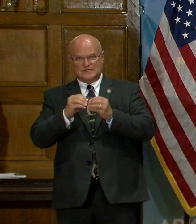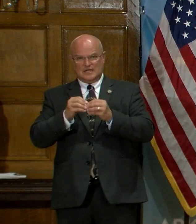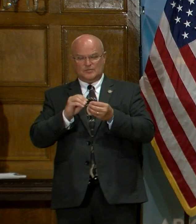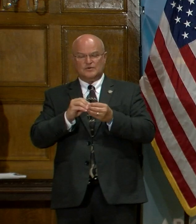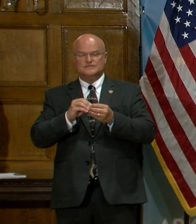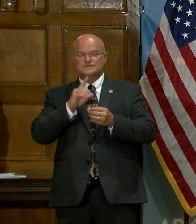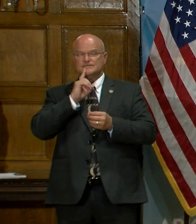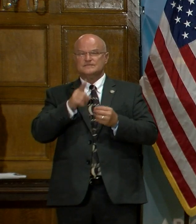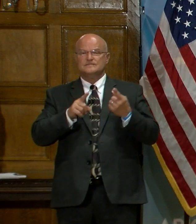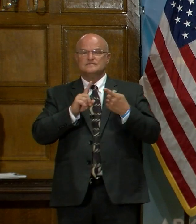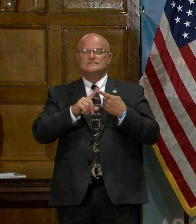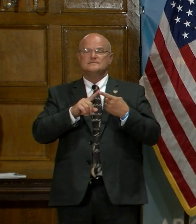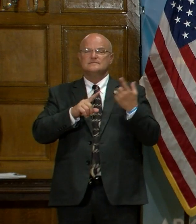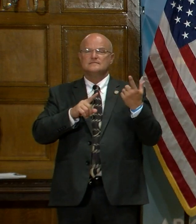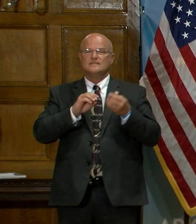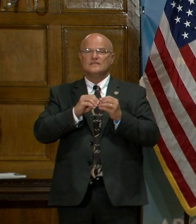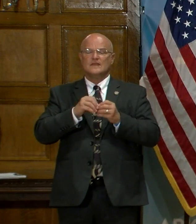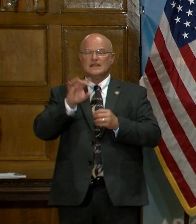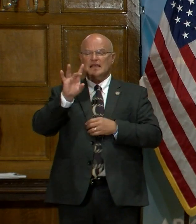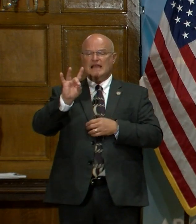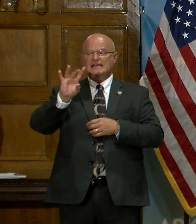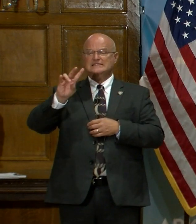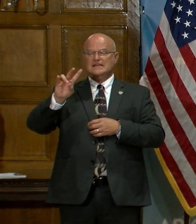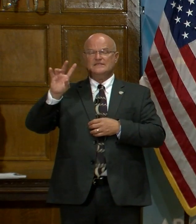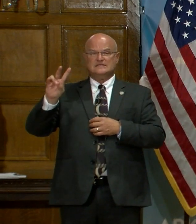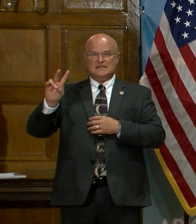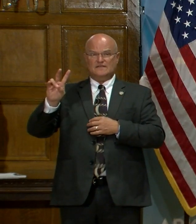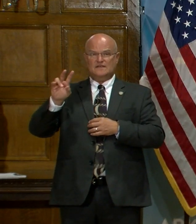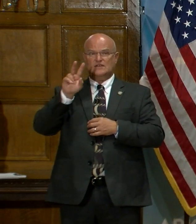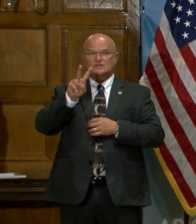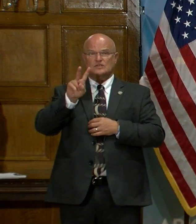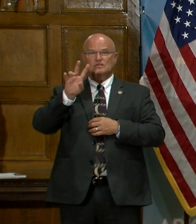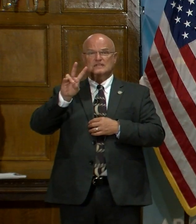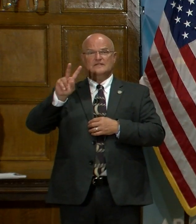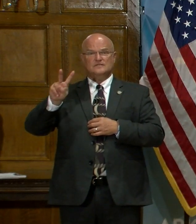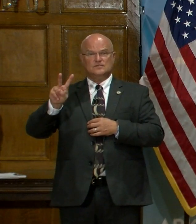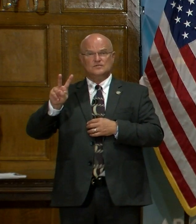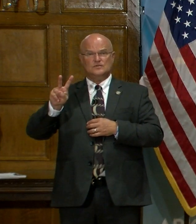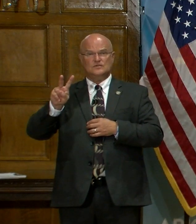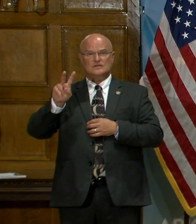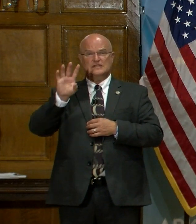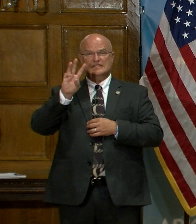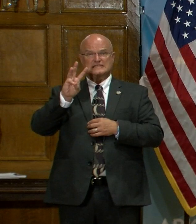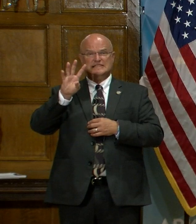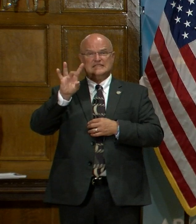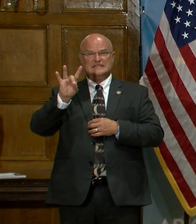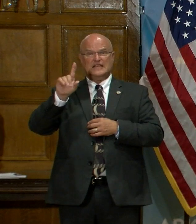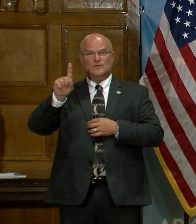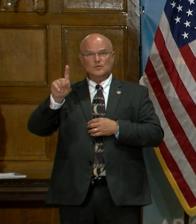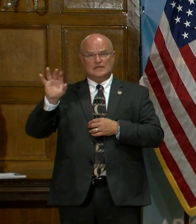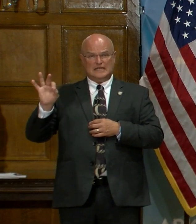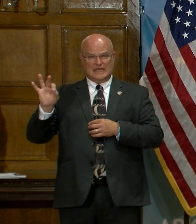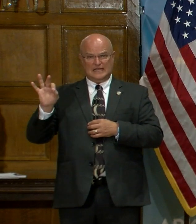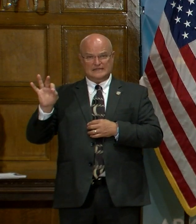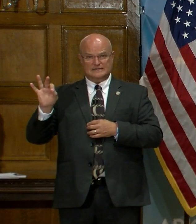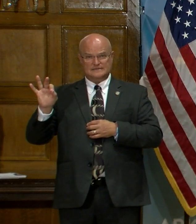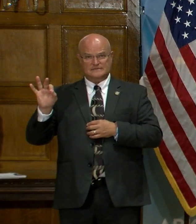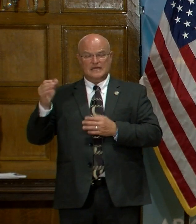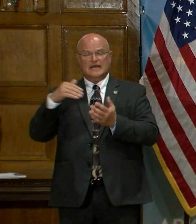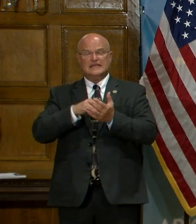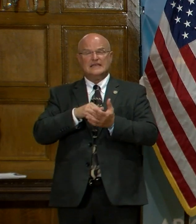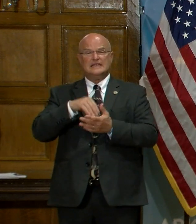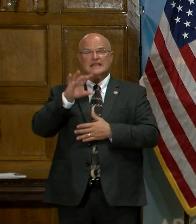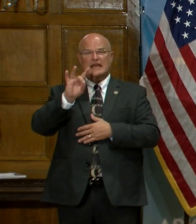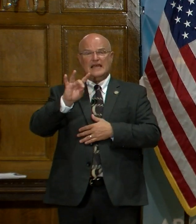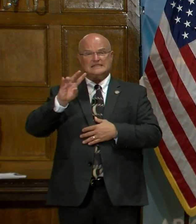legitimate call. The number is 877-272-0666. 877-272-6819. So